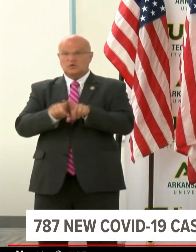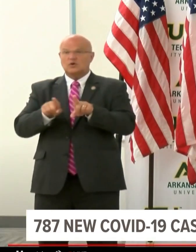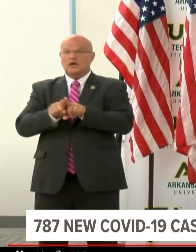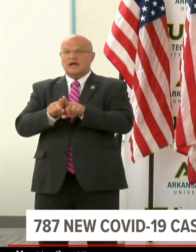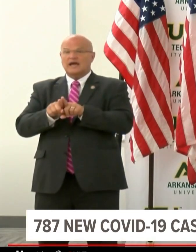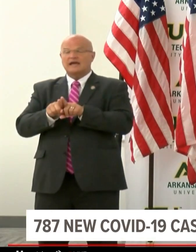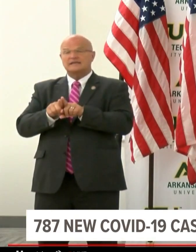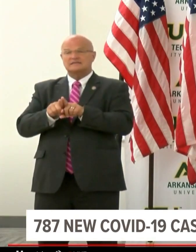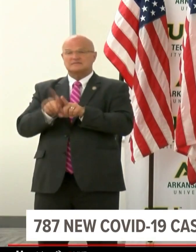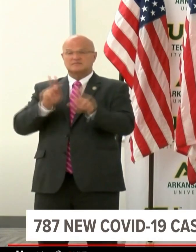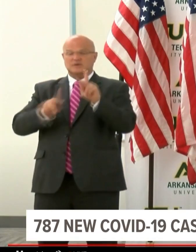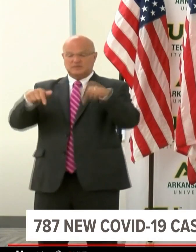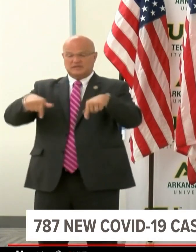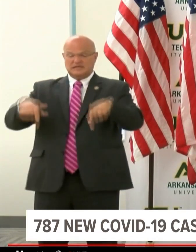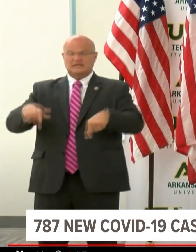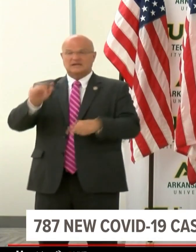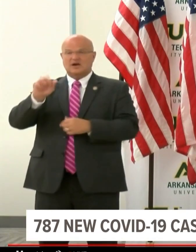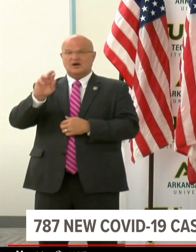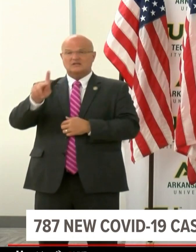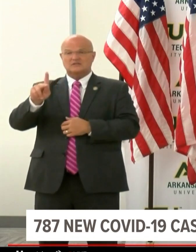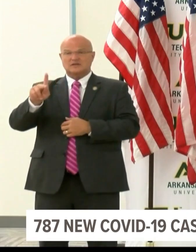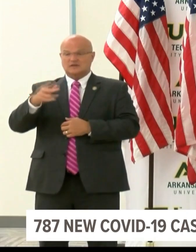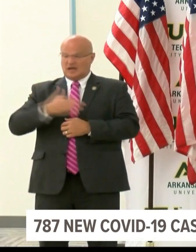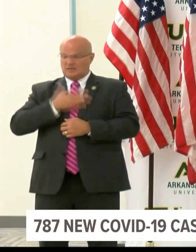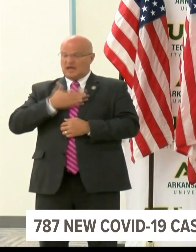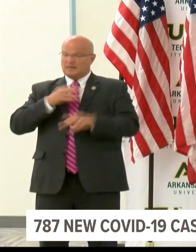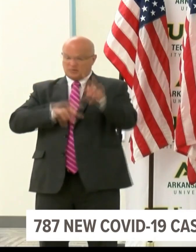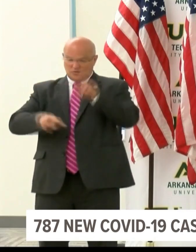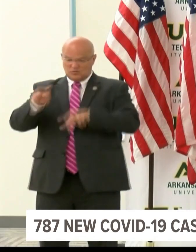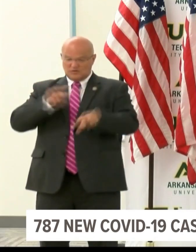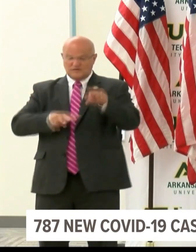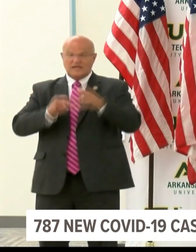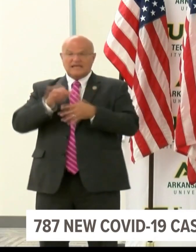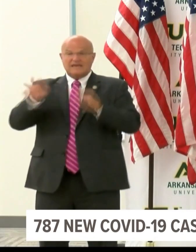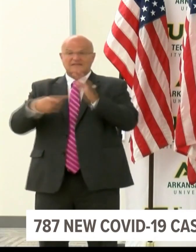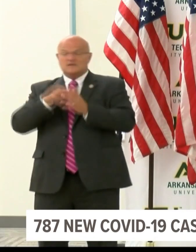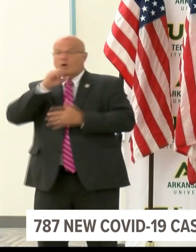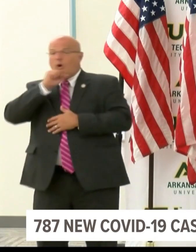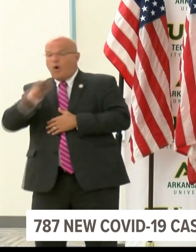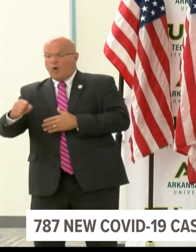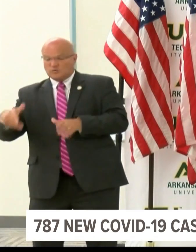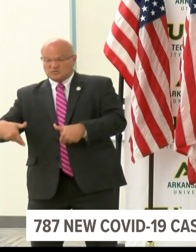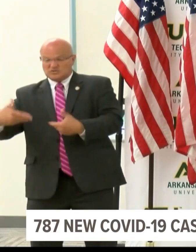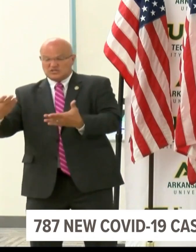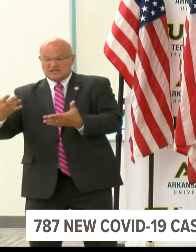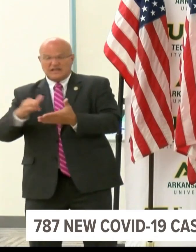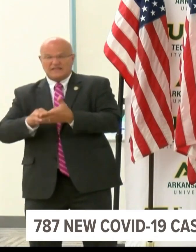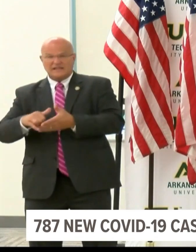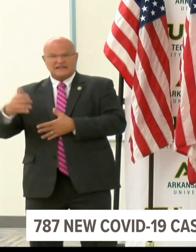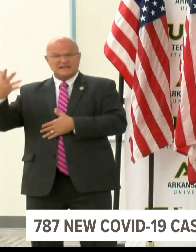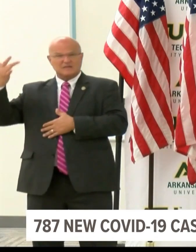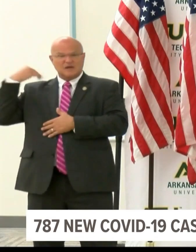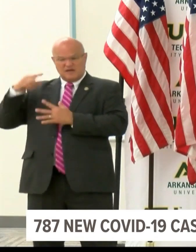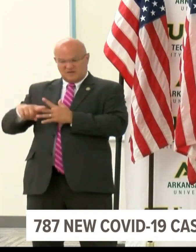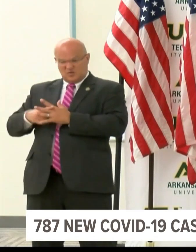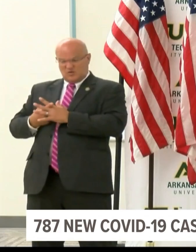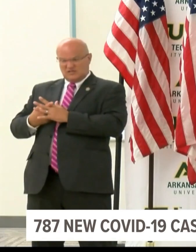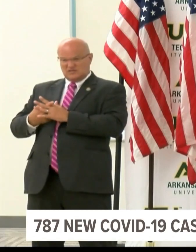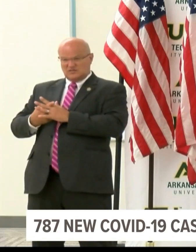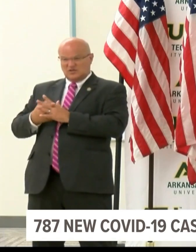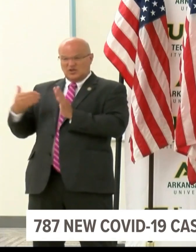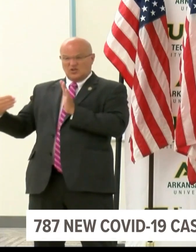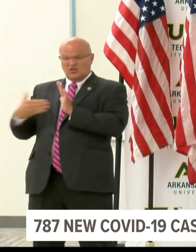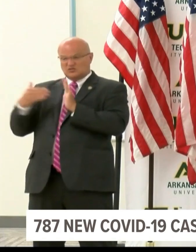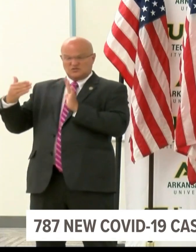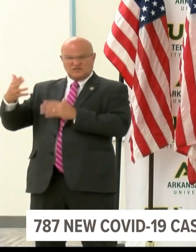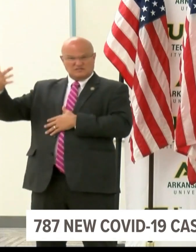fellow Arkansans. So I'll be happy to look at that. If these are old suggestions that came out of the original lawsuit that